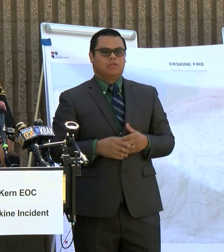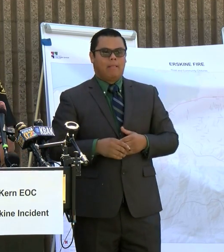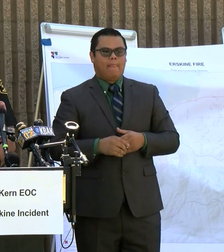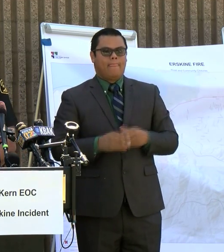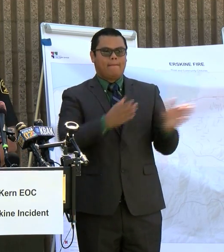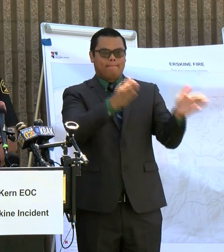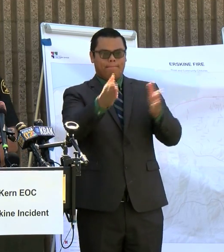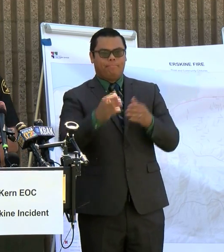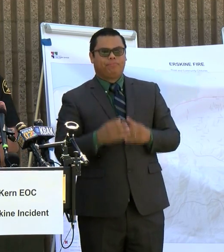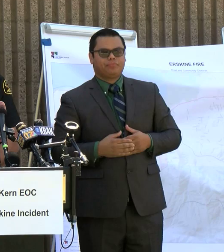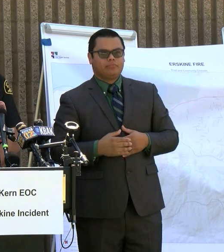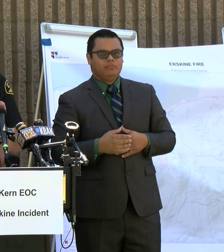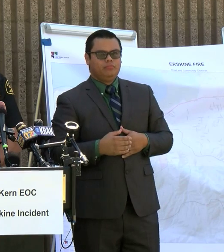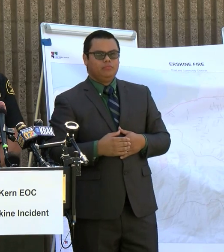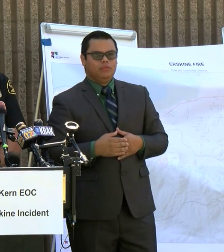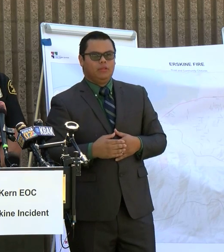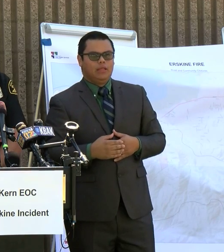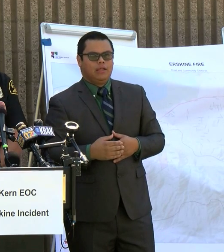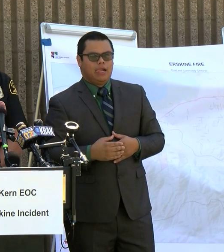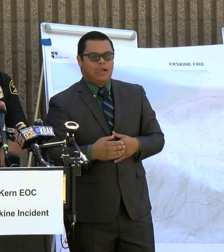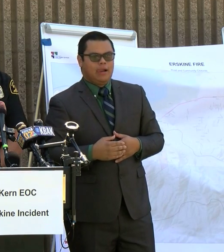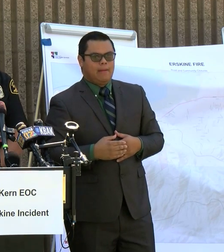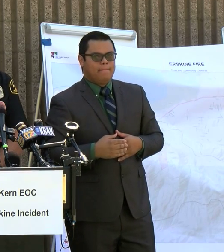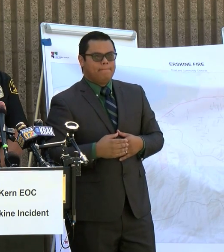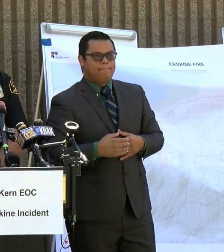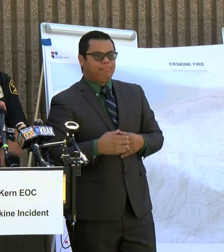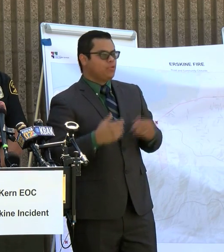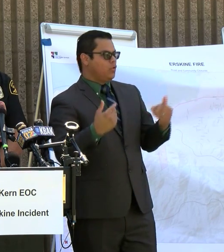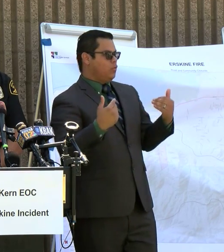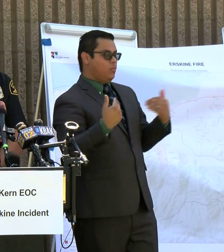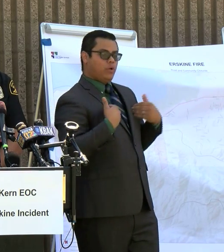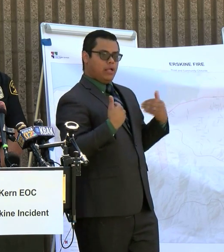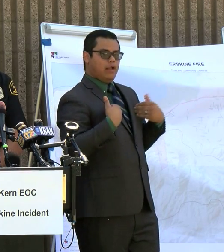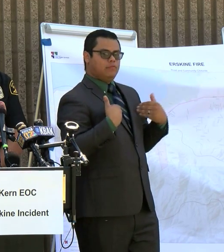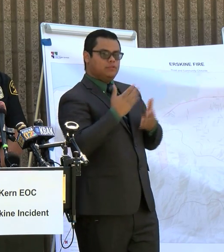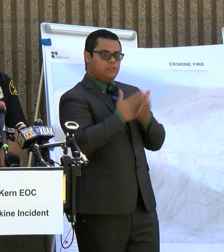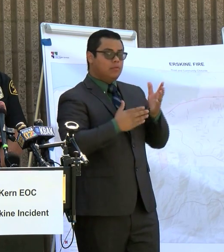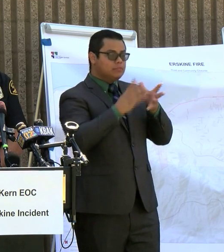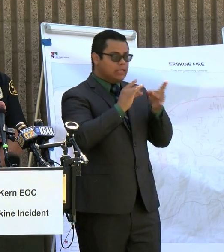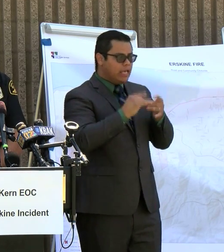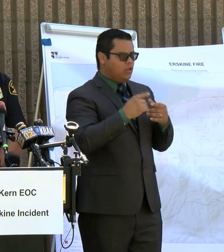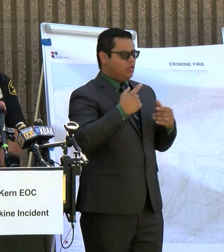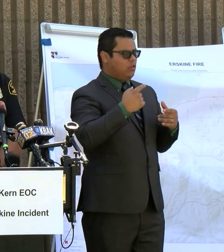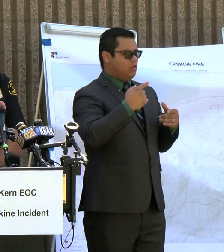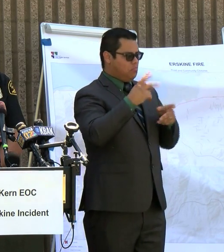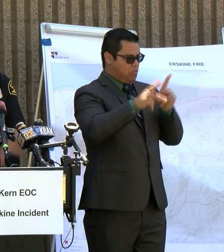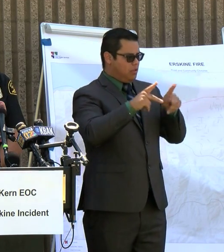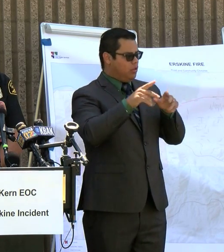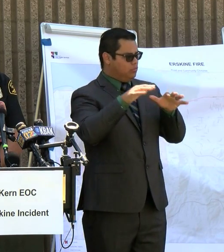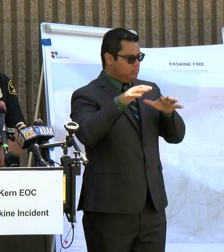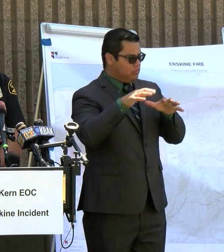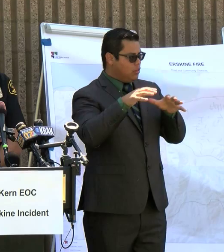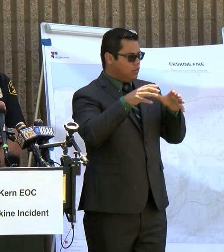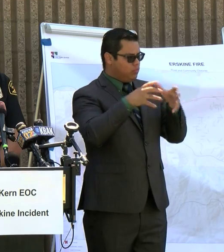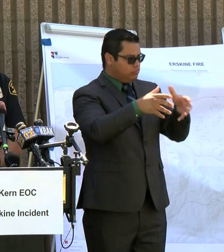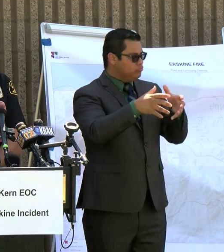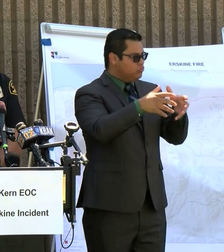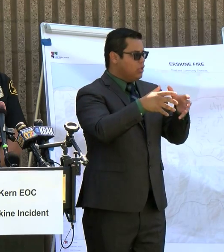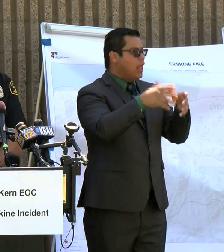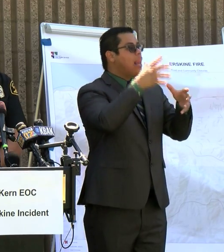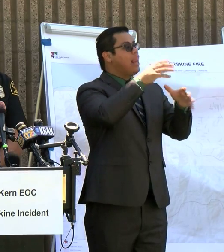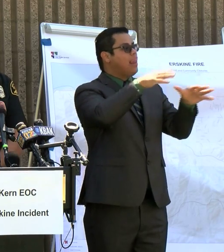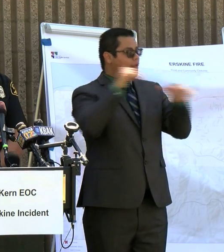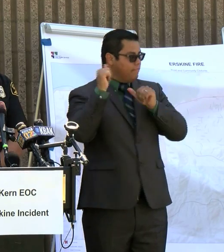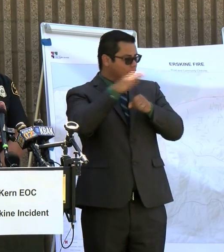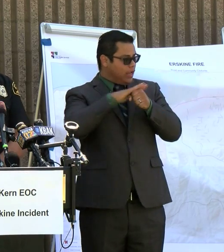us that they've left the area and then tried to get back in just to get back to the centers. Are there still roads closed that people